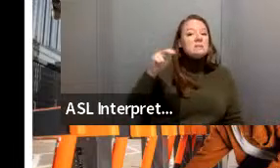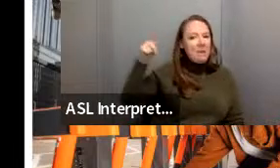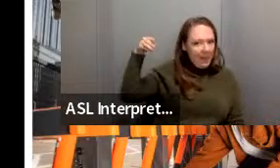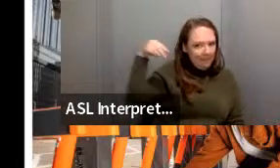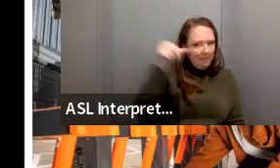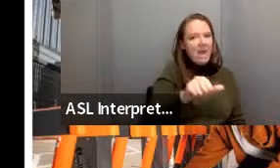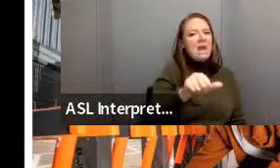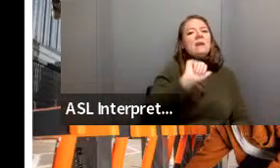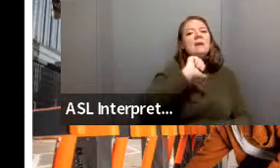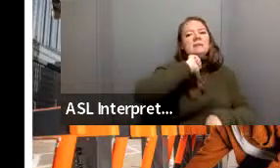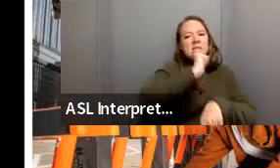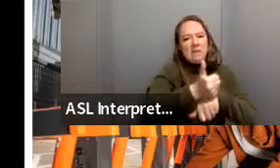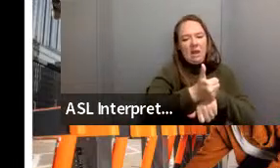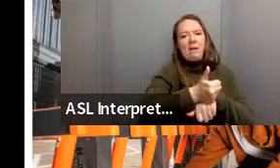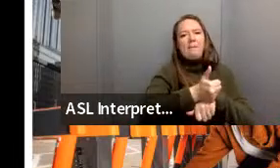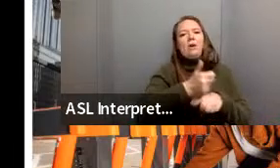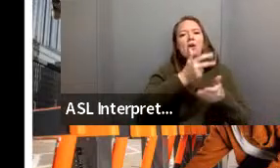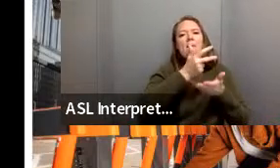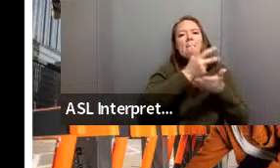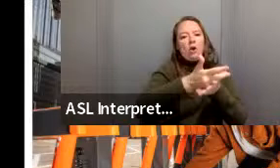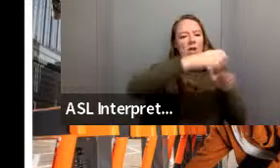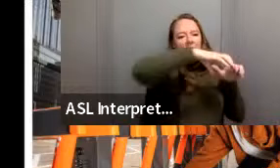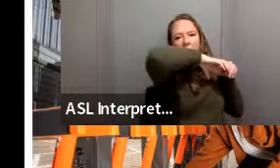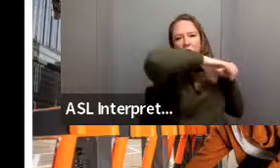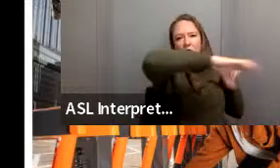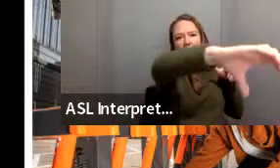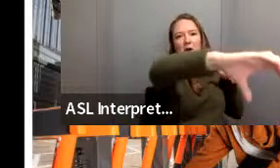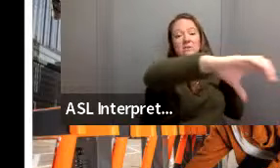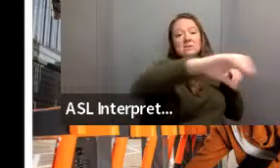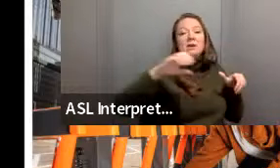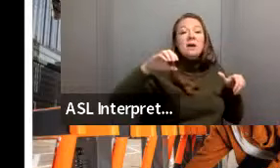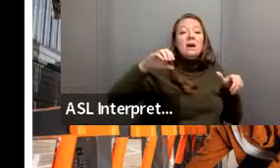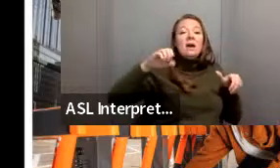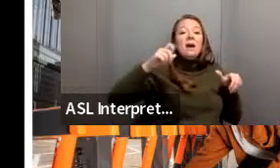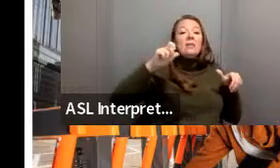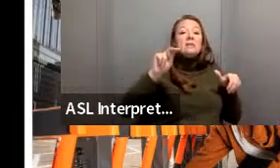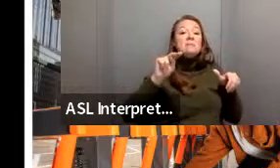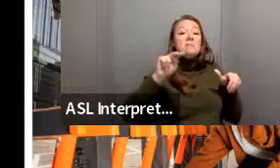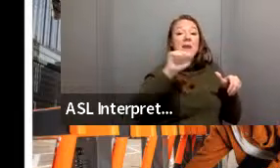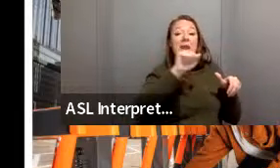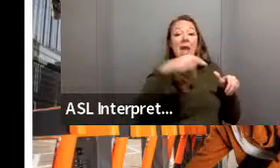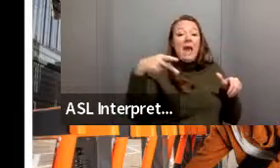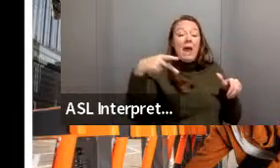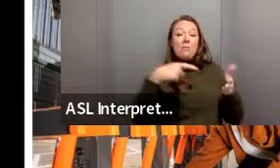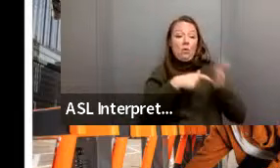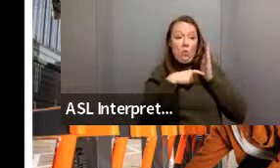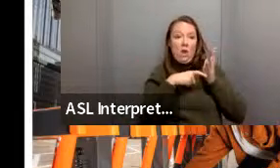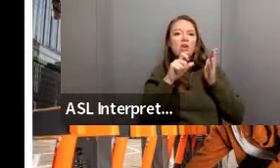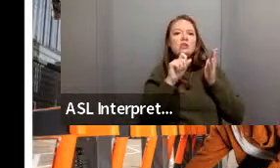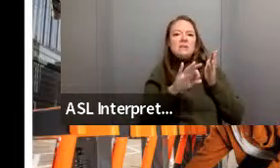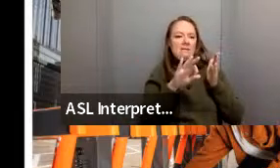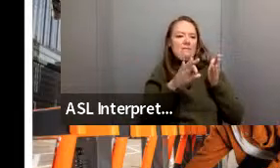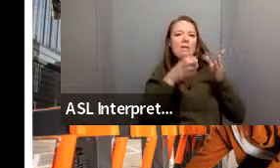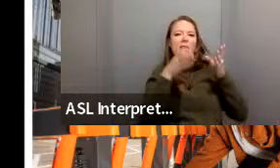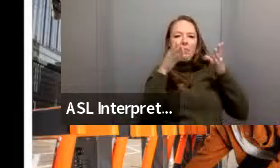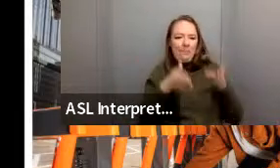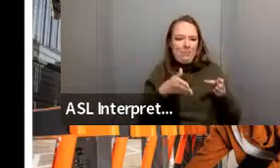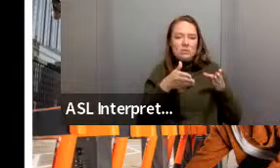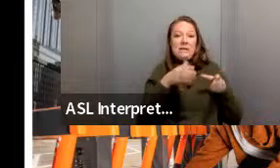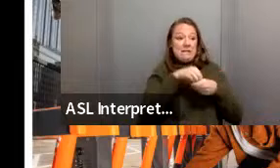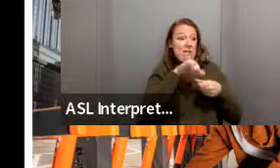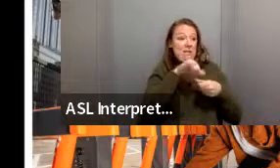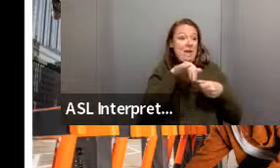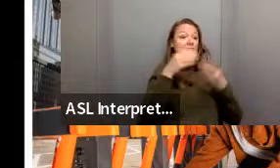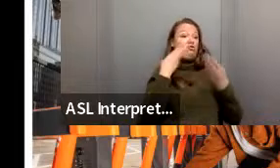corrals, and the SPIN app requires that riders, if they're in that general zone, so within a zone that has parking corrals,